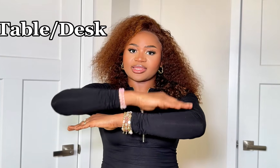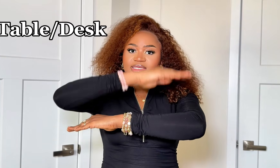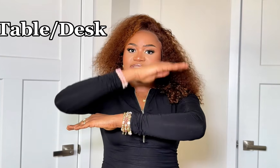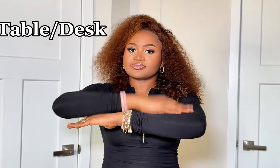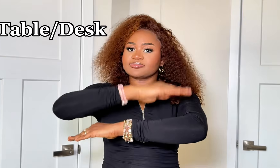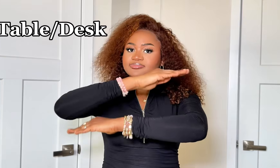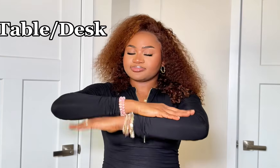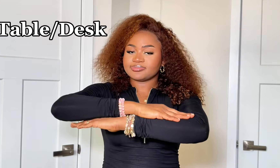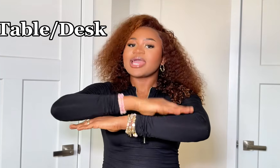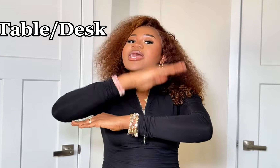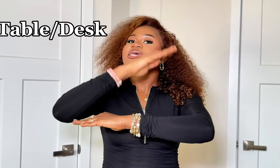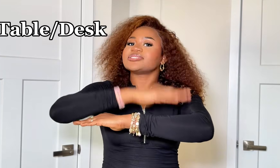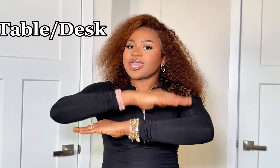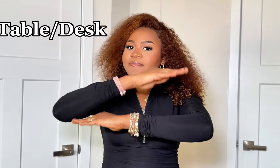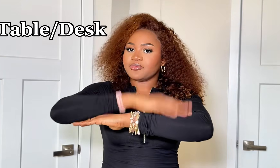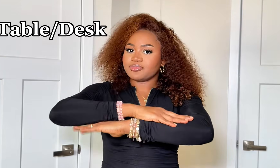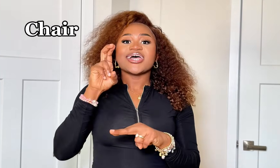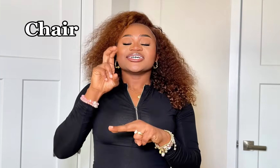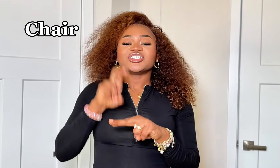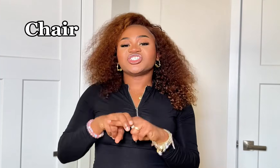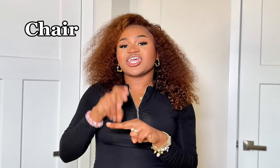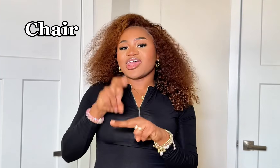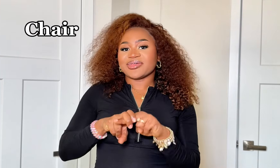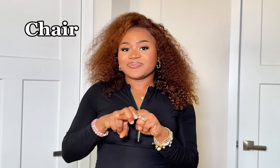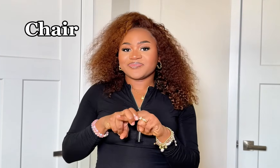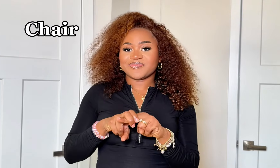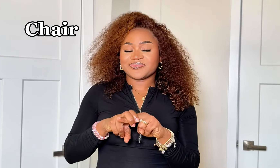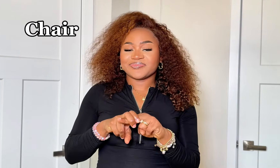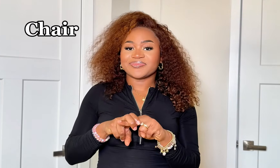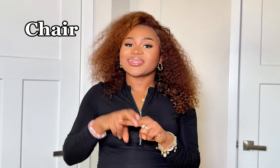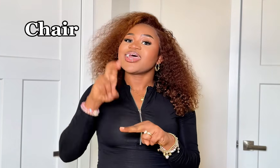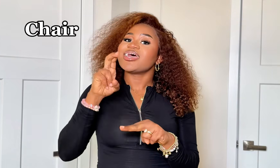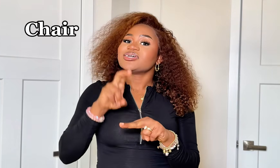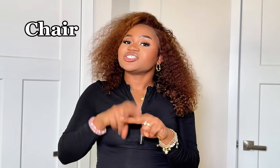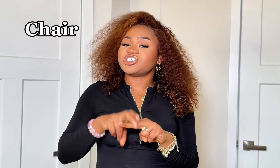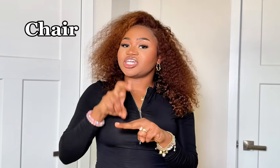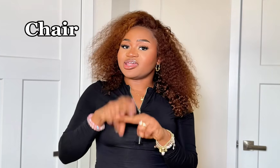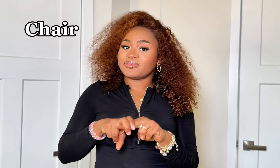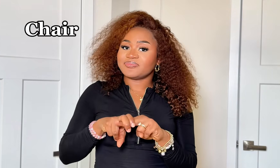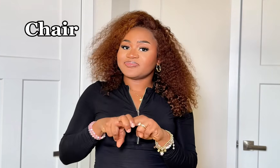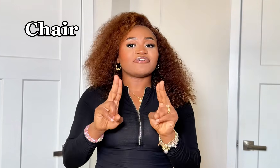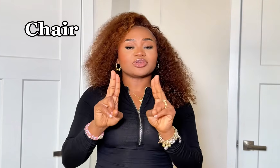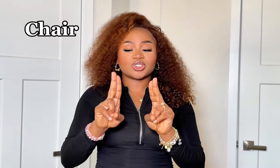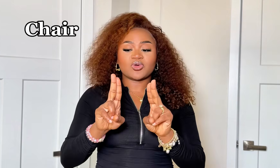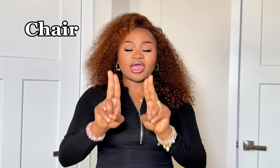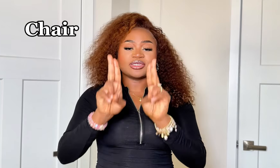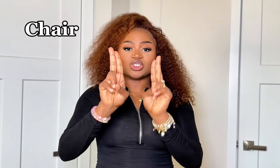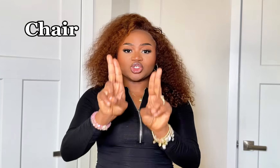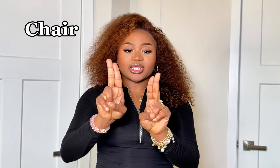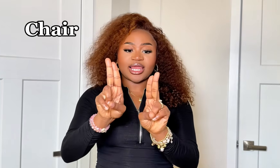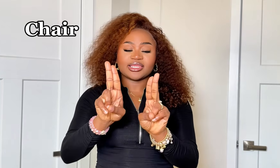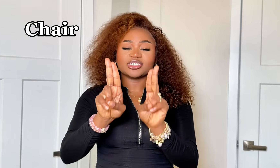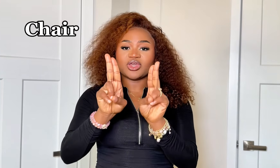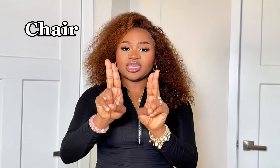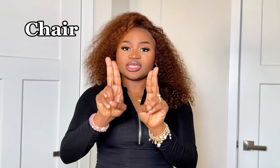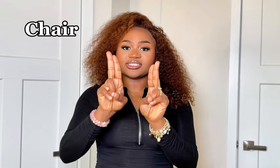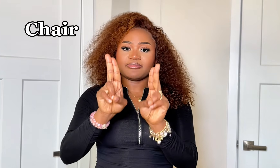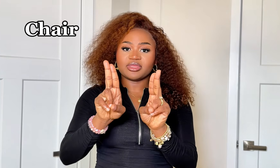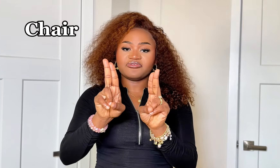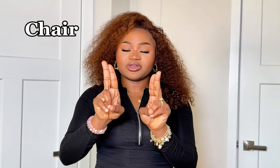this. Table. Chair. Chair. Have your two hands joined like this, your index and middle finger